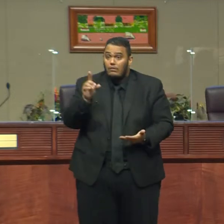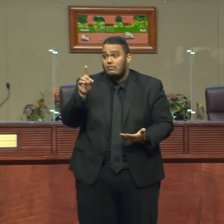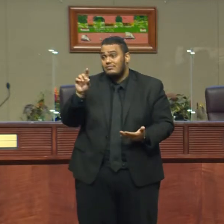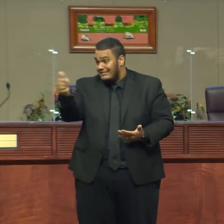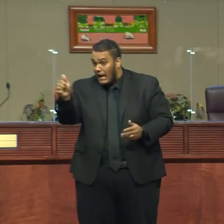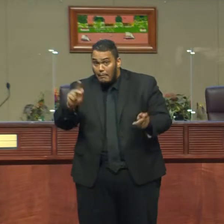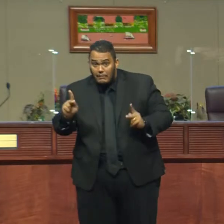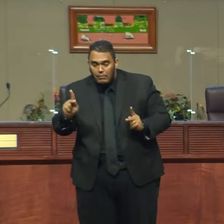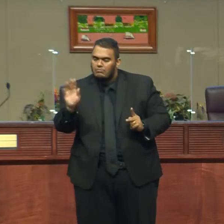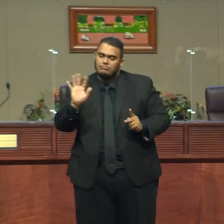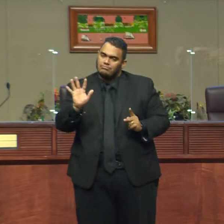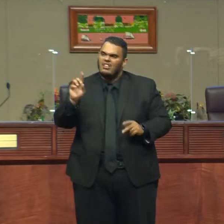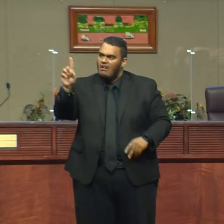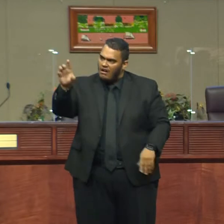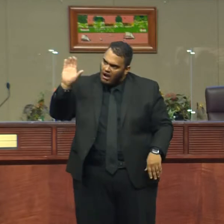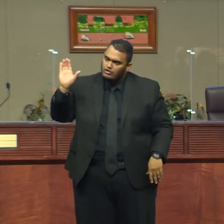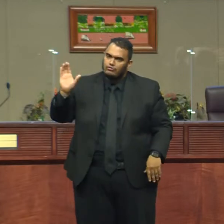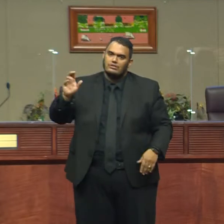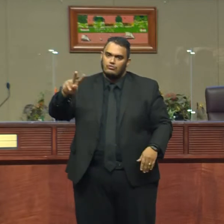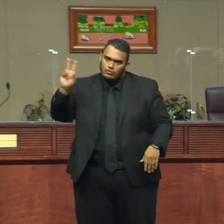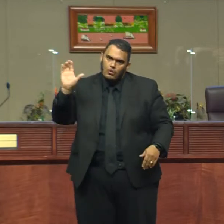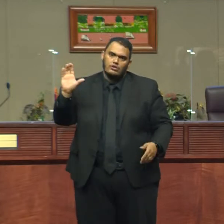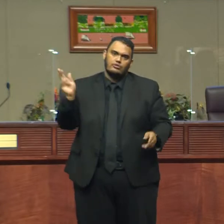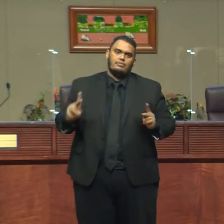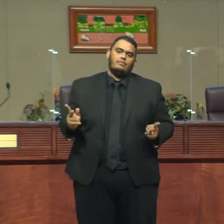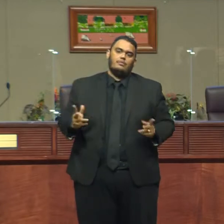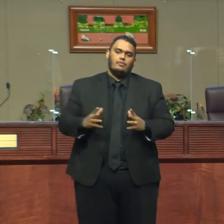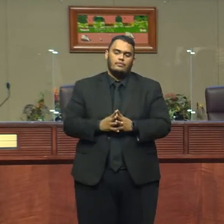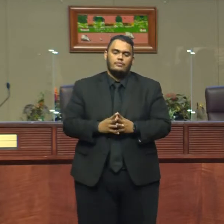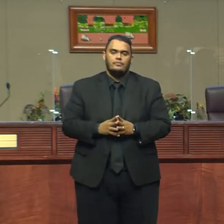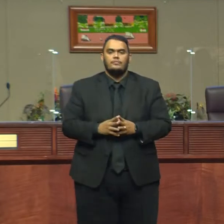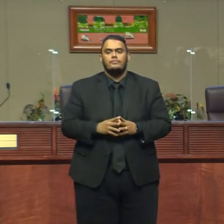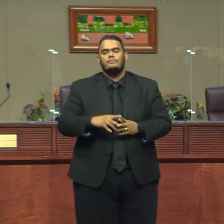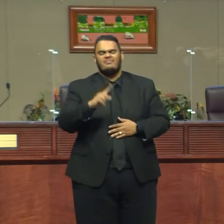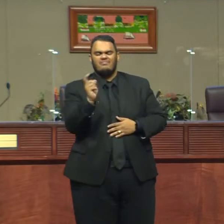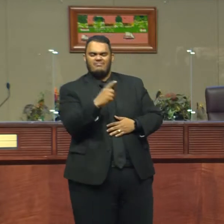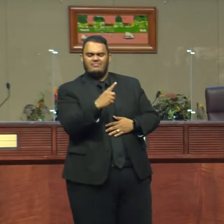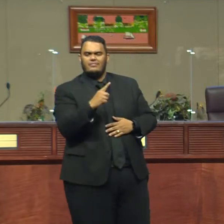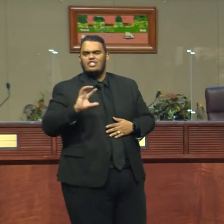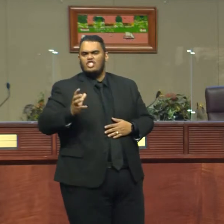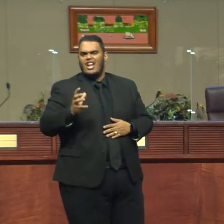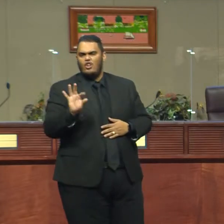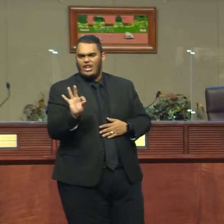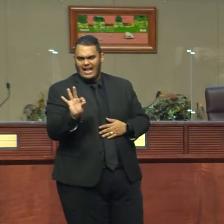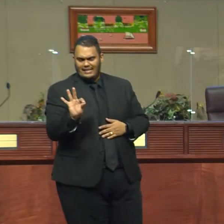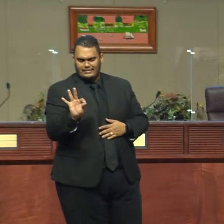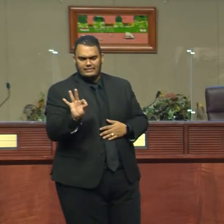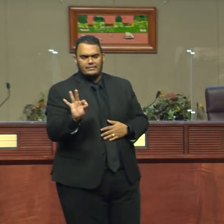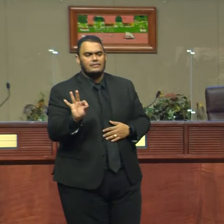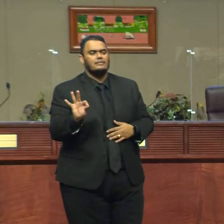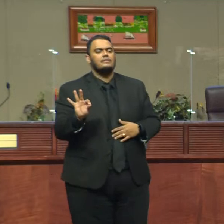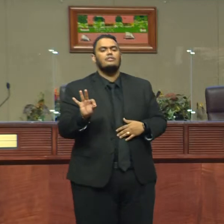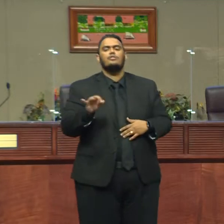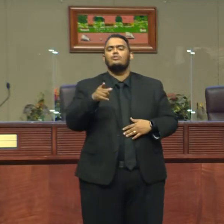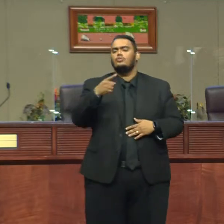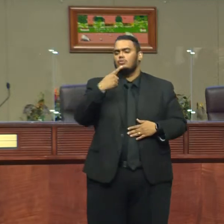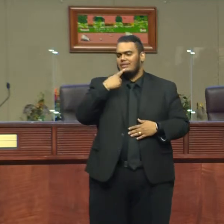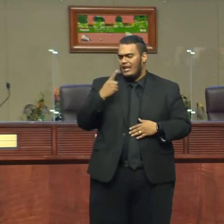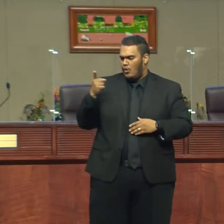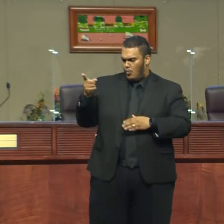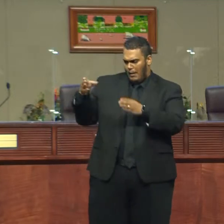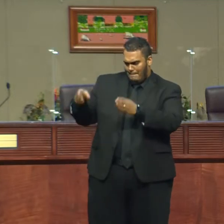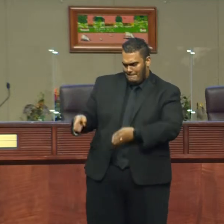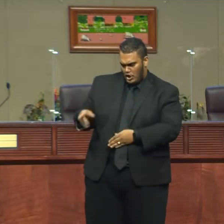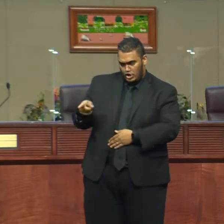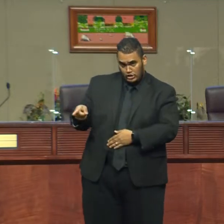Dr. Pino, this is for you as well. Lauren Seabrook, Channel 9. You mentioned one of the people who has been found to have the UK variant is a student